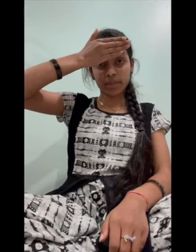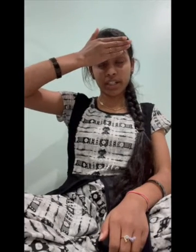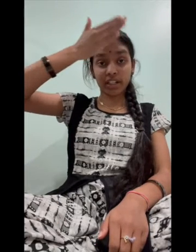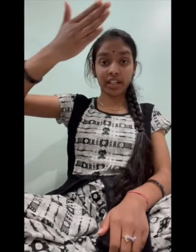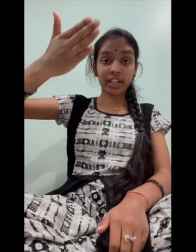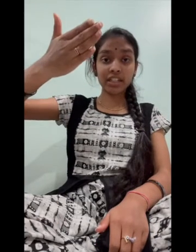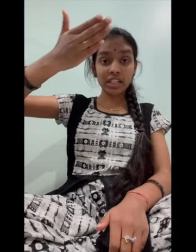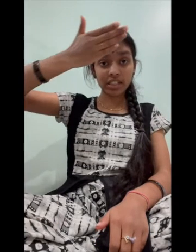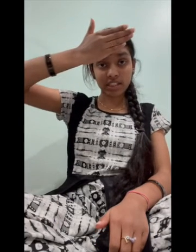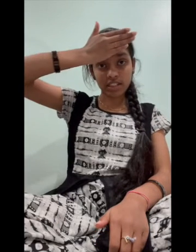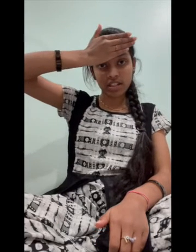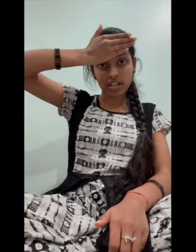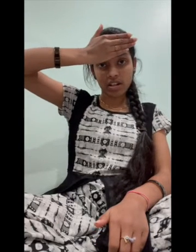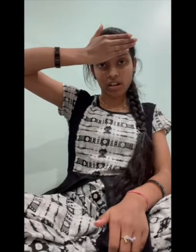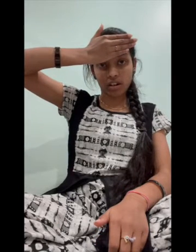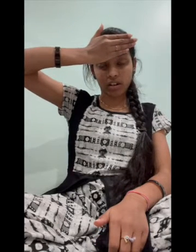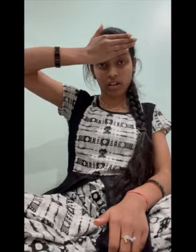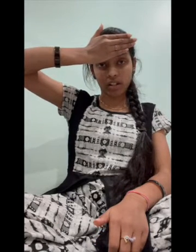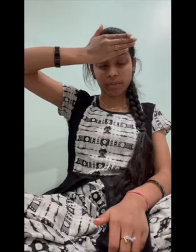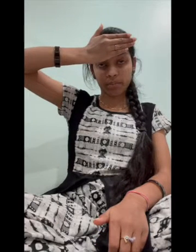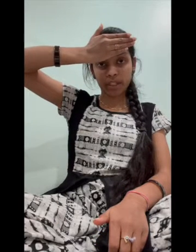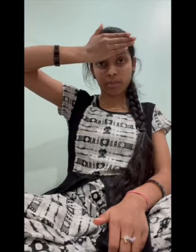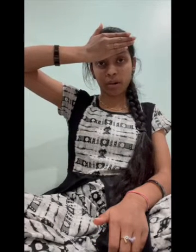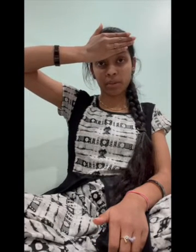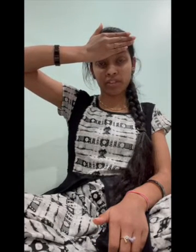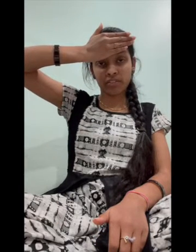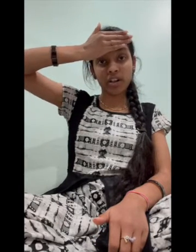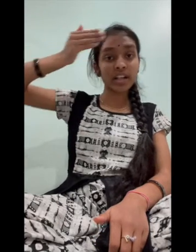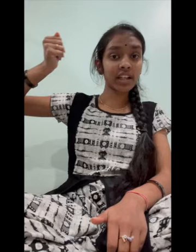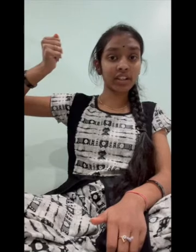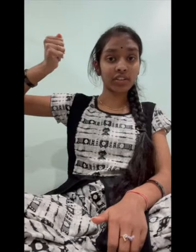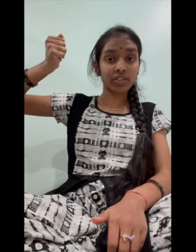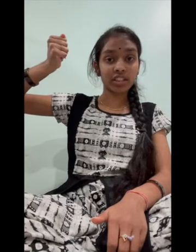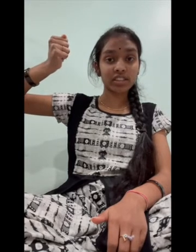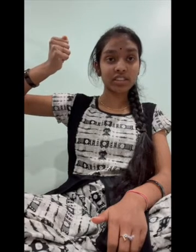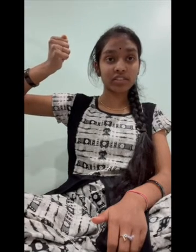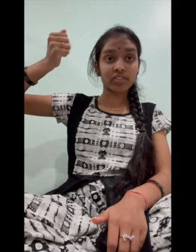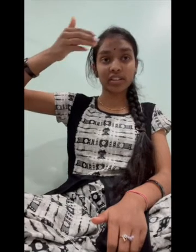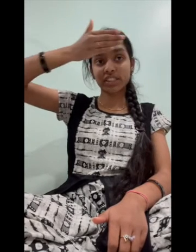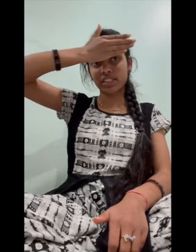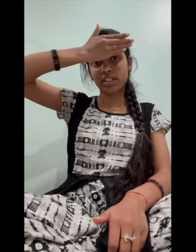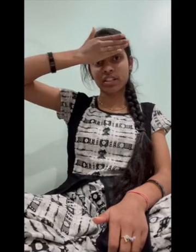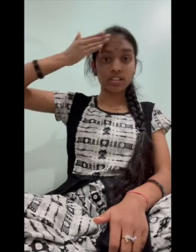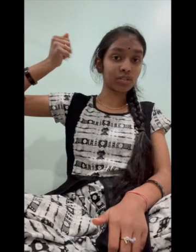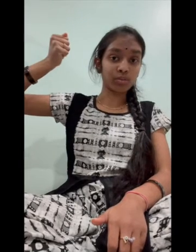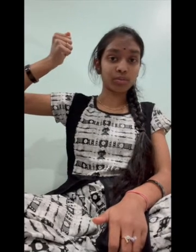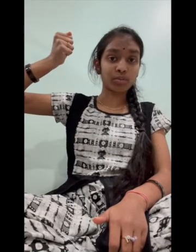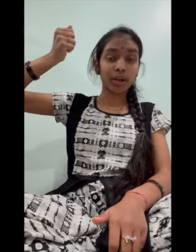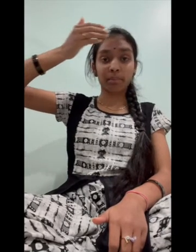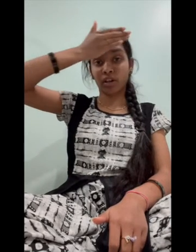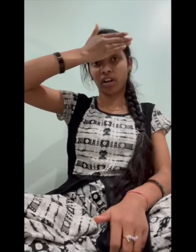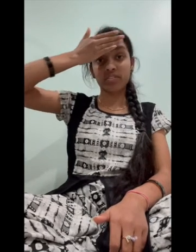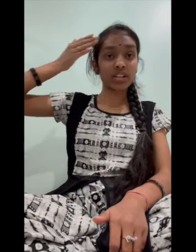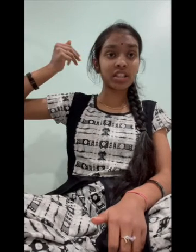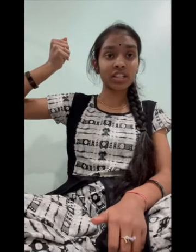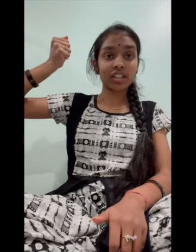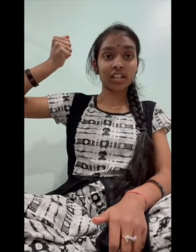your hand, you put your palm on your forehead and you do this to a fist. You wipe it off. You're